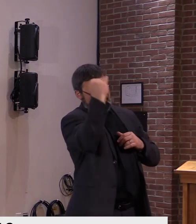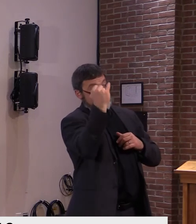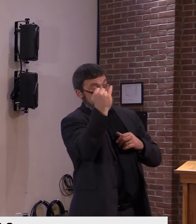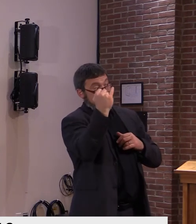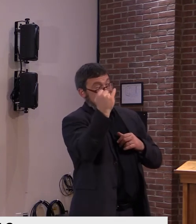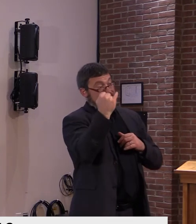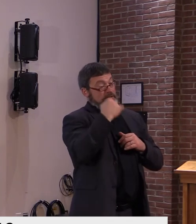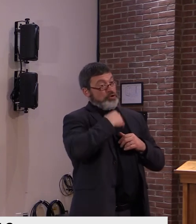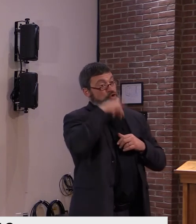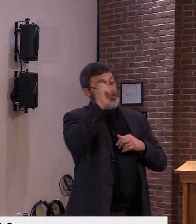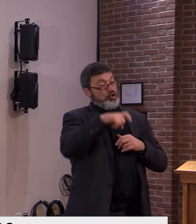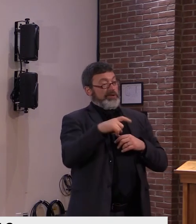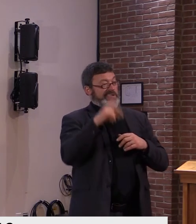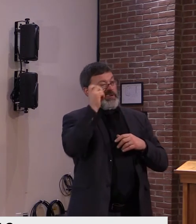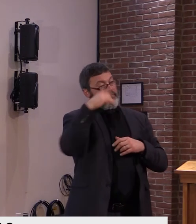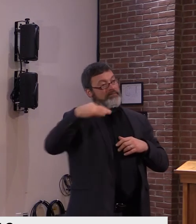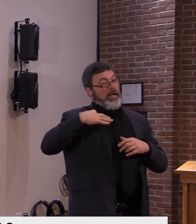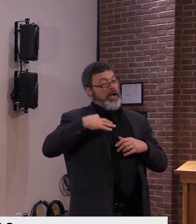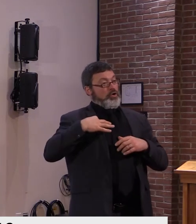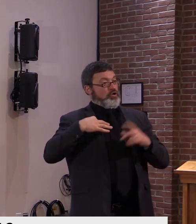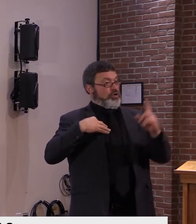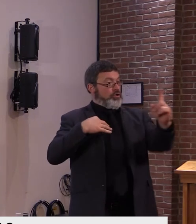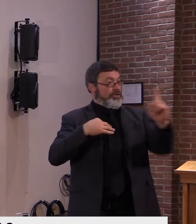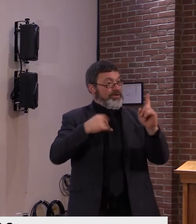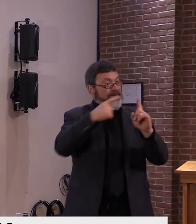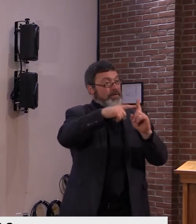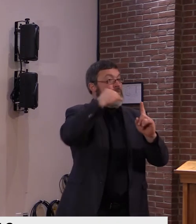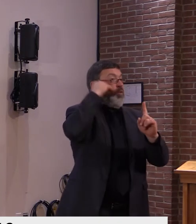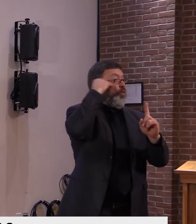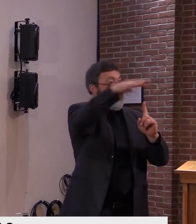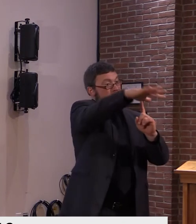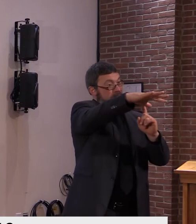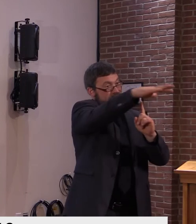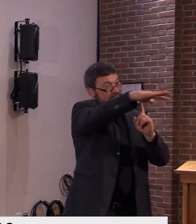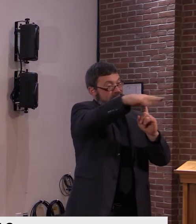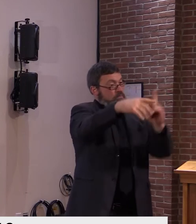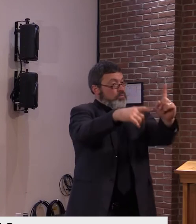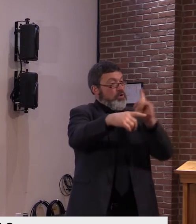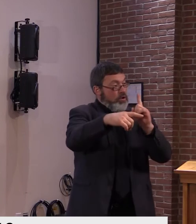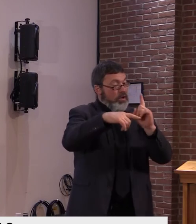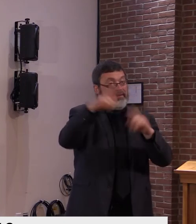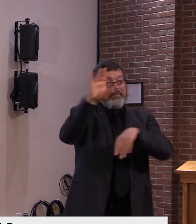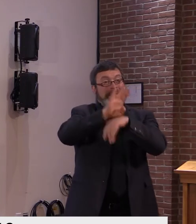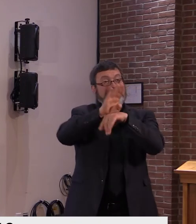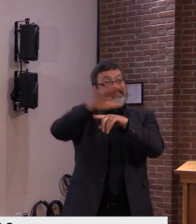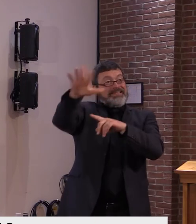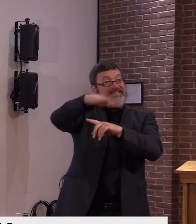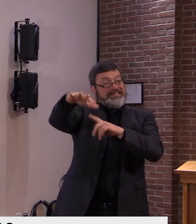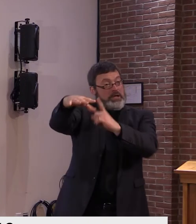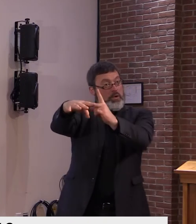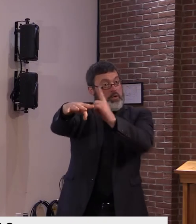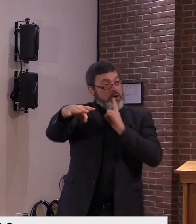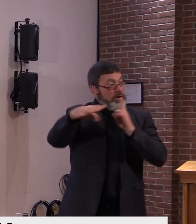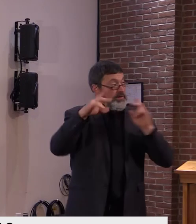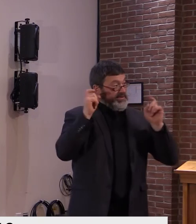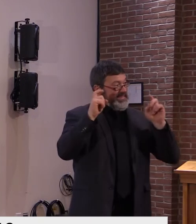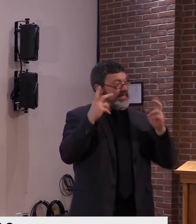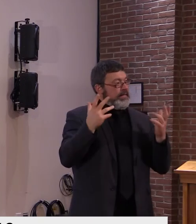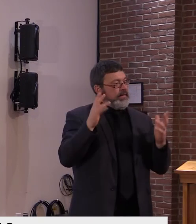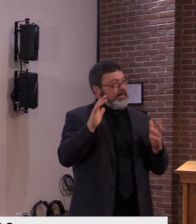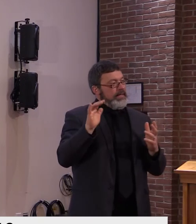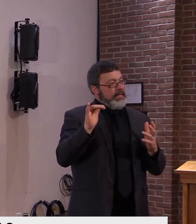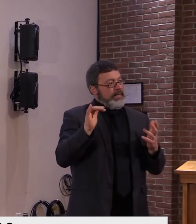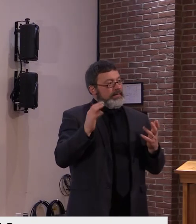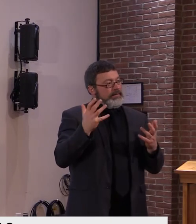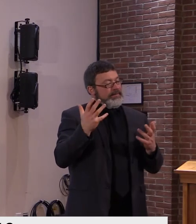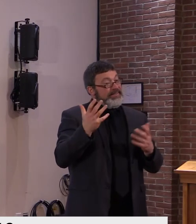not just because they want to be good about it, but just the reality of their ability to comply with all of the guidance that we give in terms